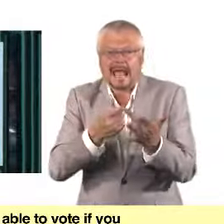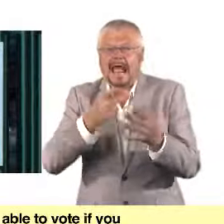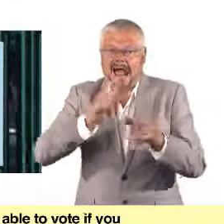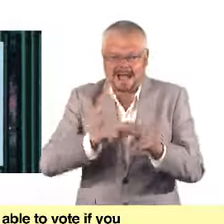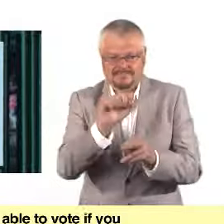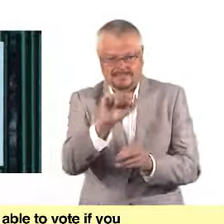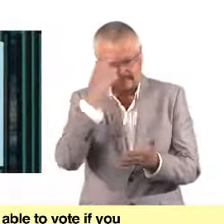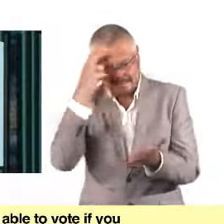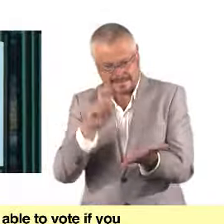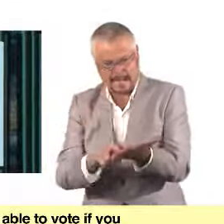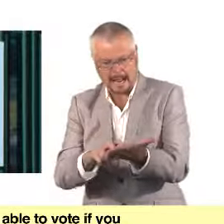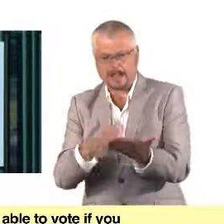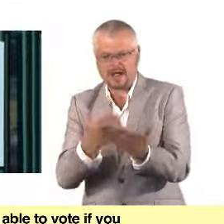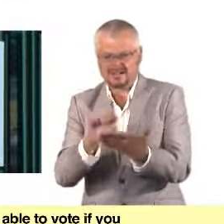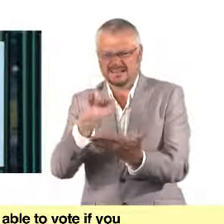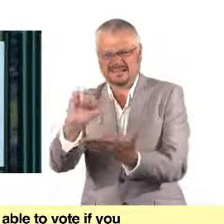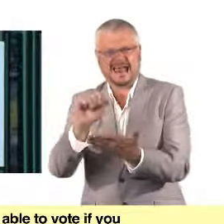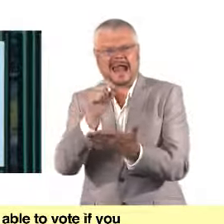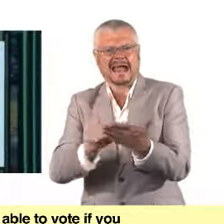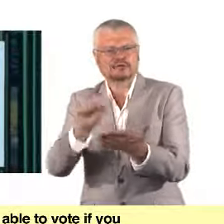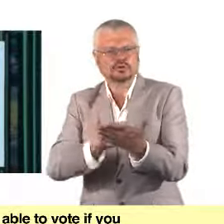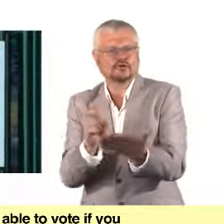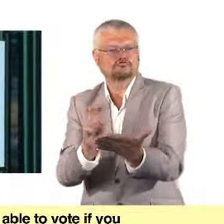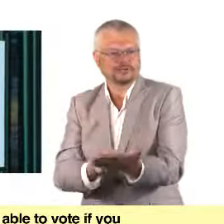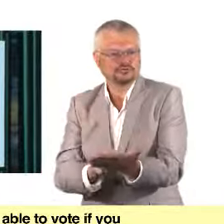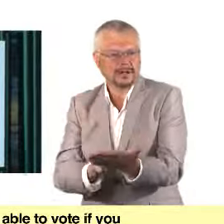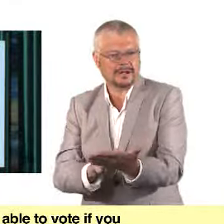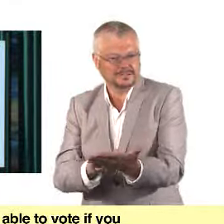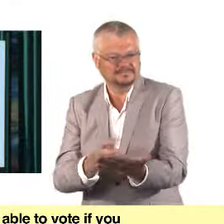You will only be able to vote if you are included on the electoral register.